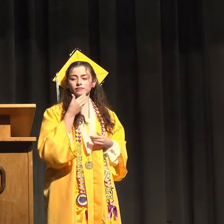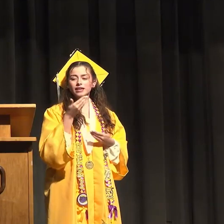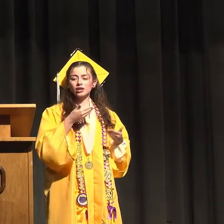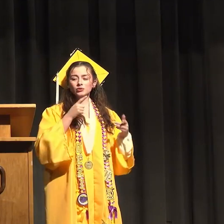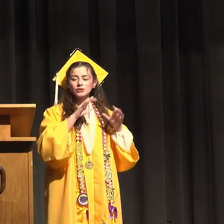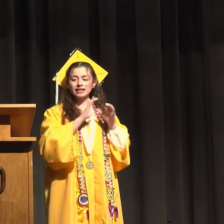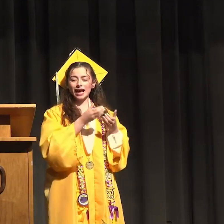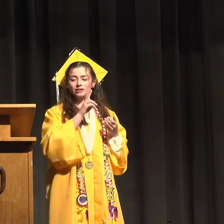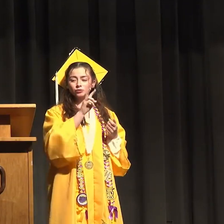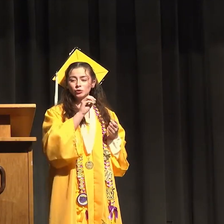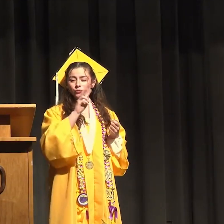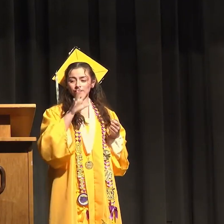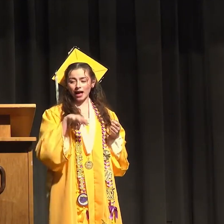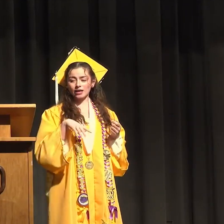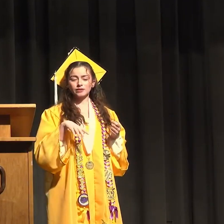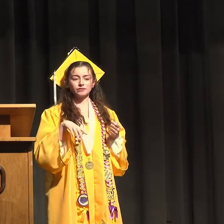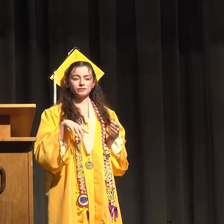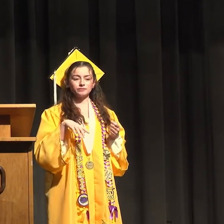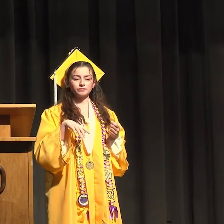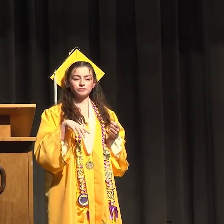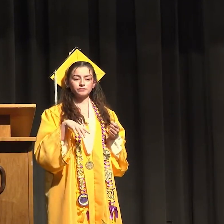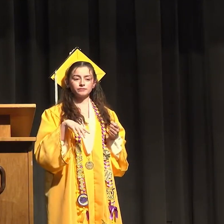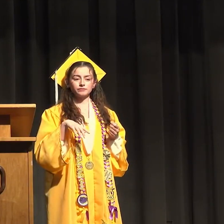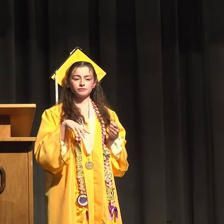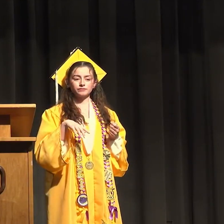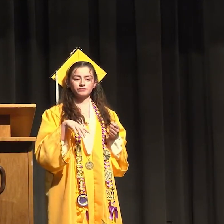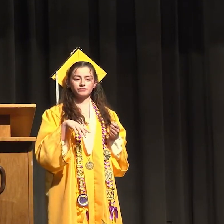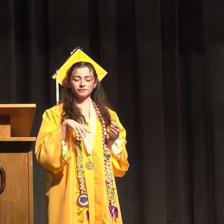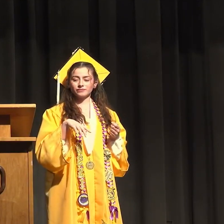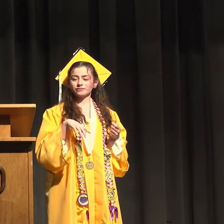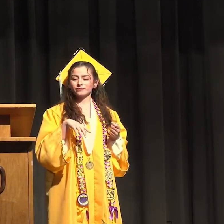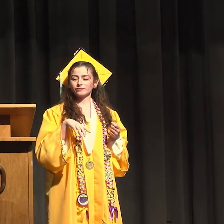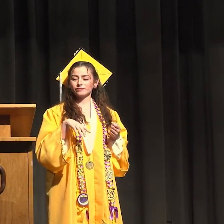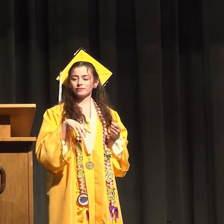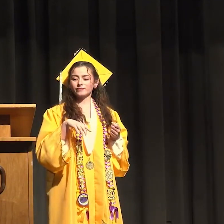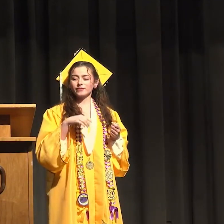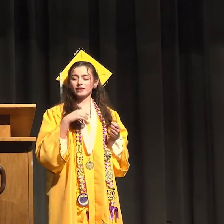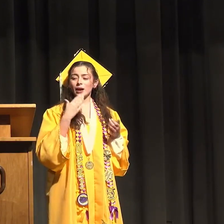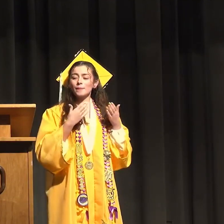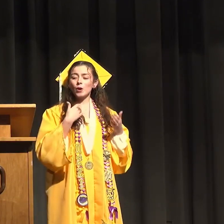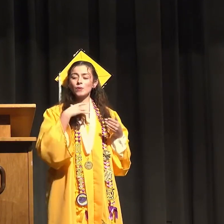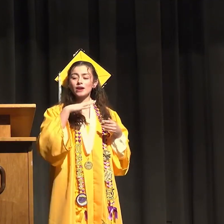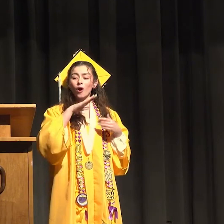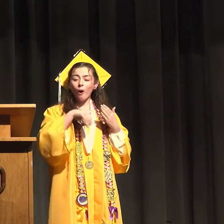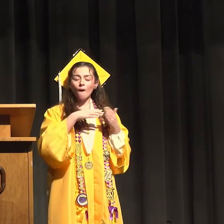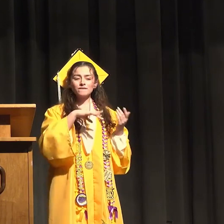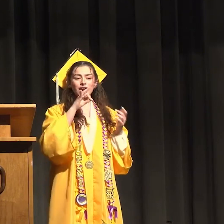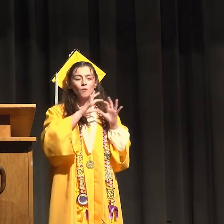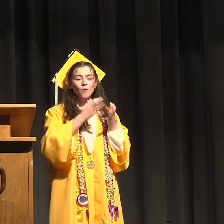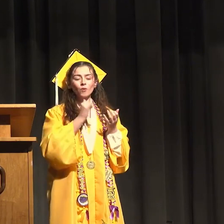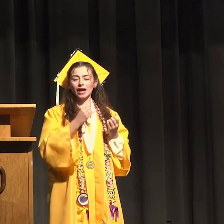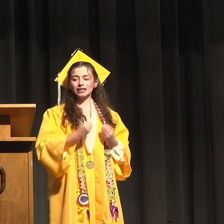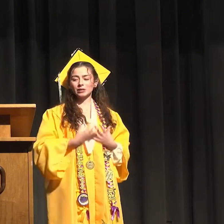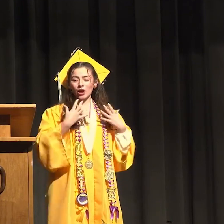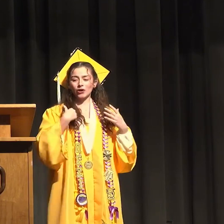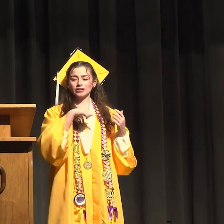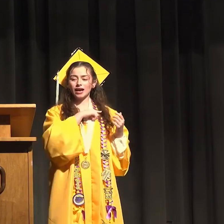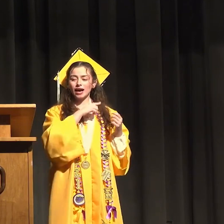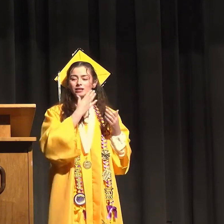lies. Here's to the class of 2025. May we all find worlds that